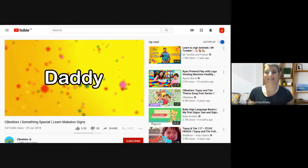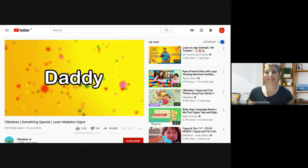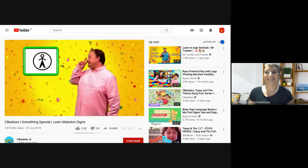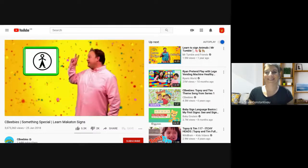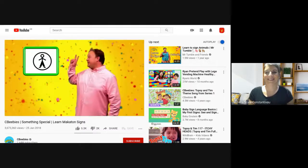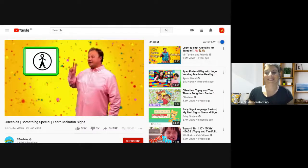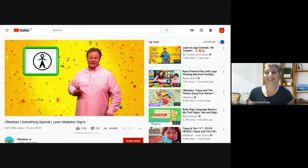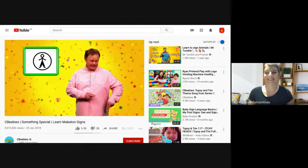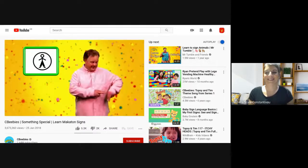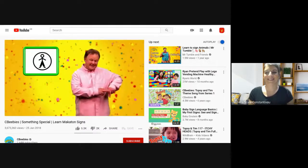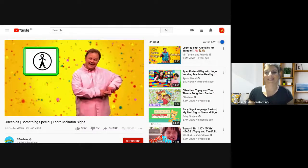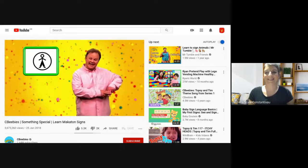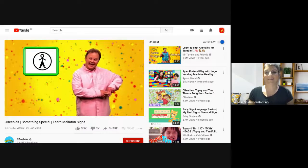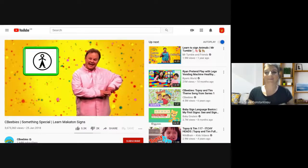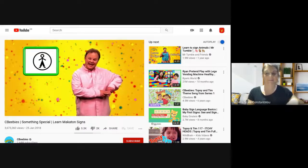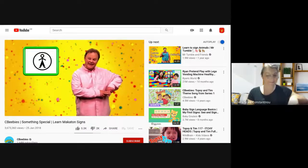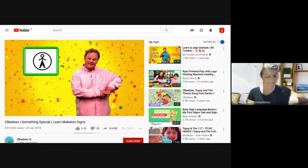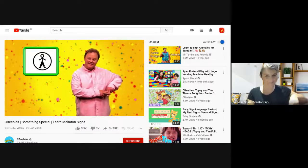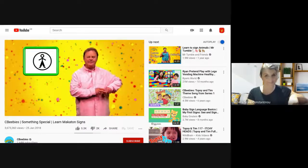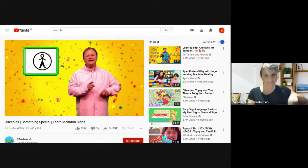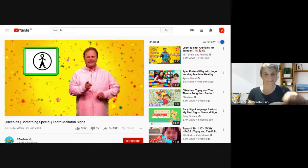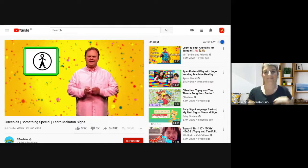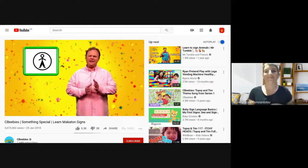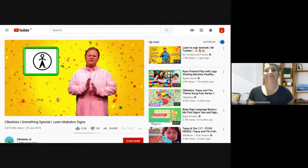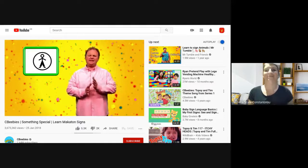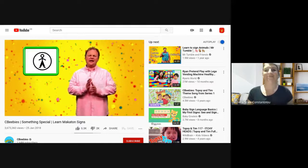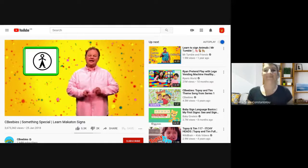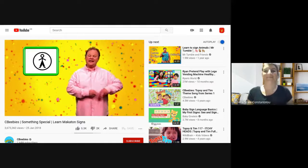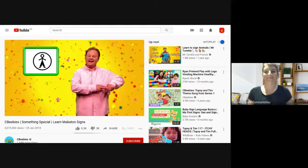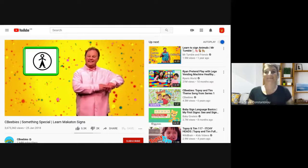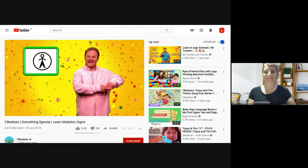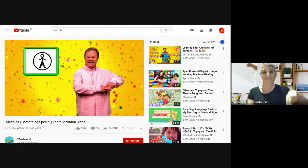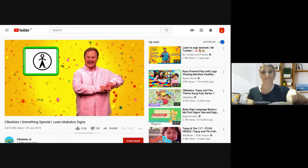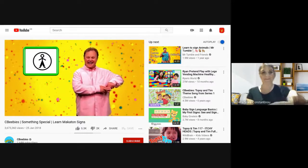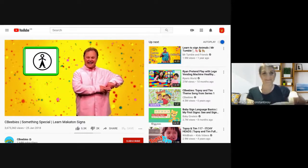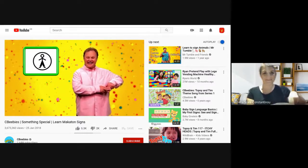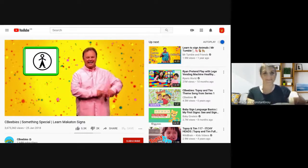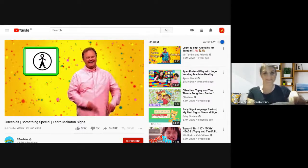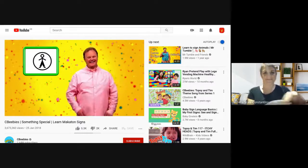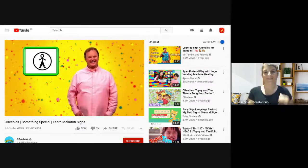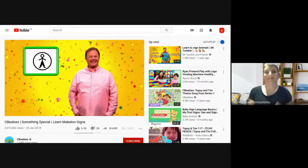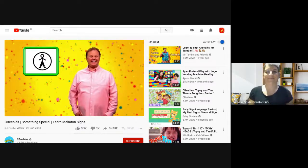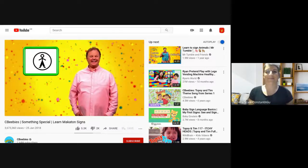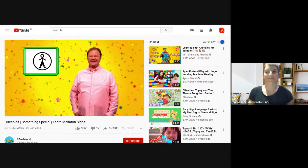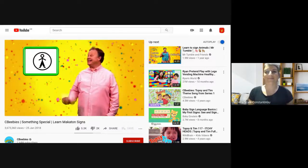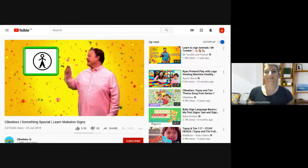Daddy. Look. Daddy. You sign. Daddy.